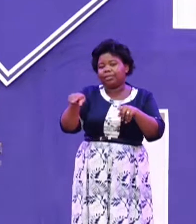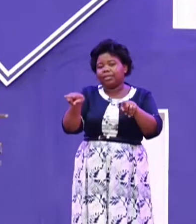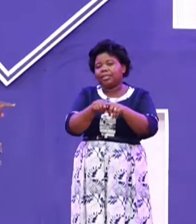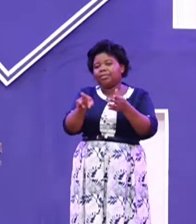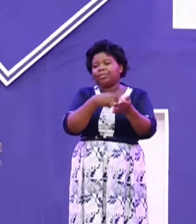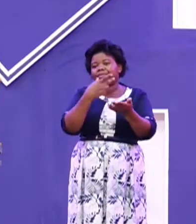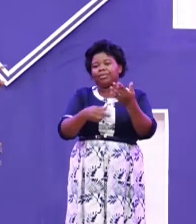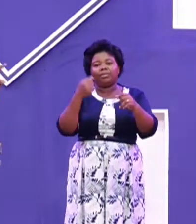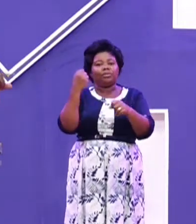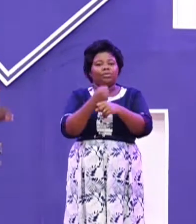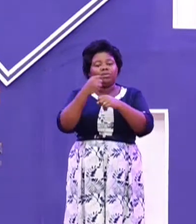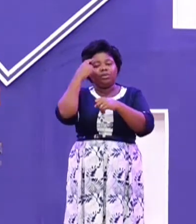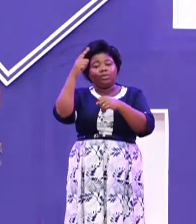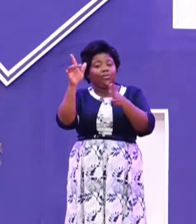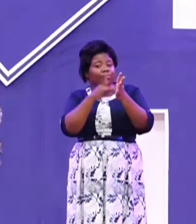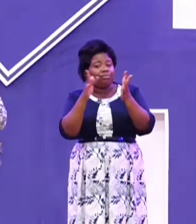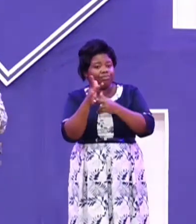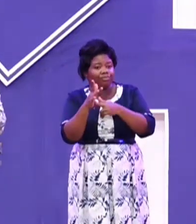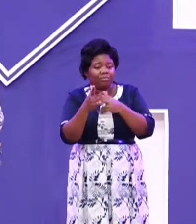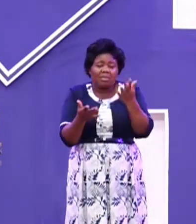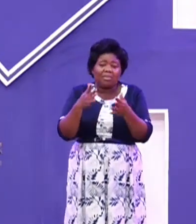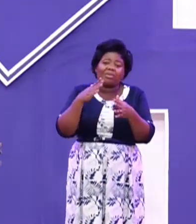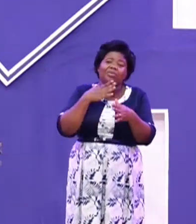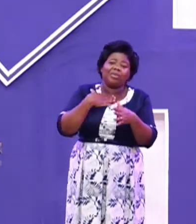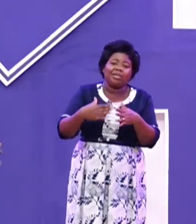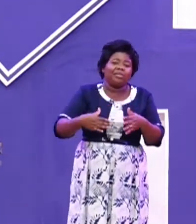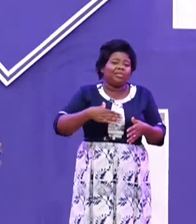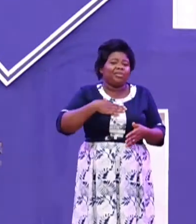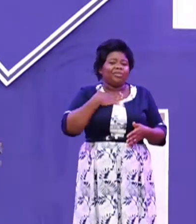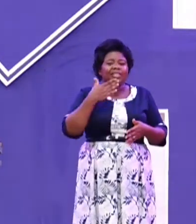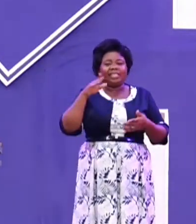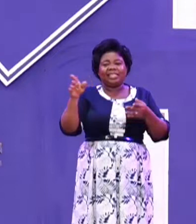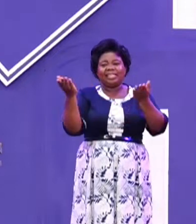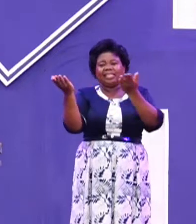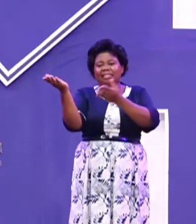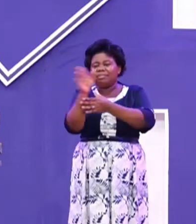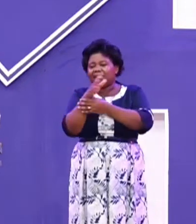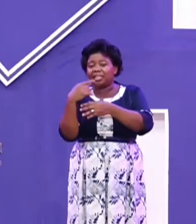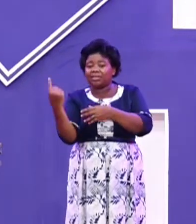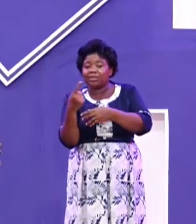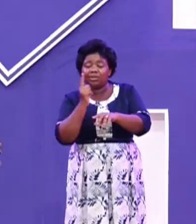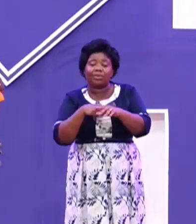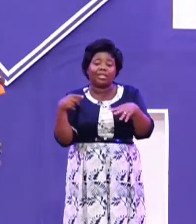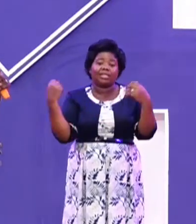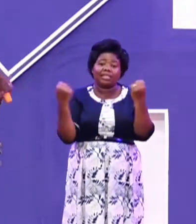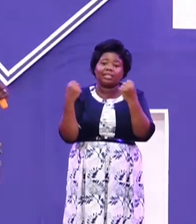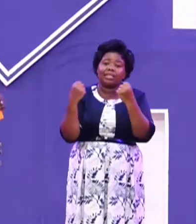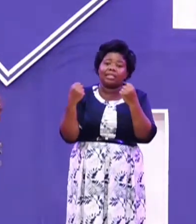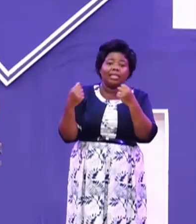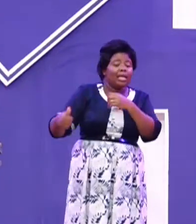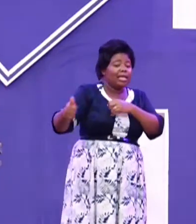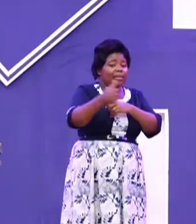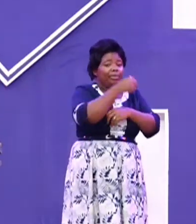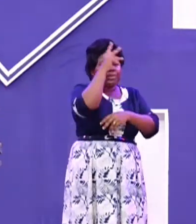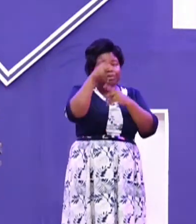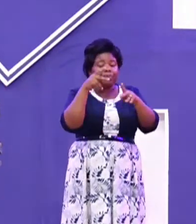thought you could only visit the young ministers? When they are sick? And I put their people there in Mulago?